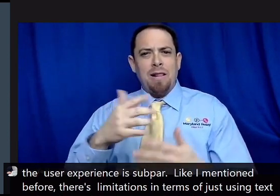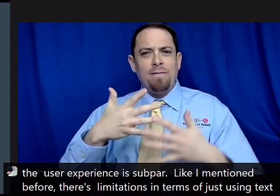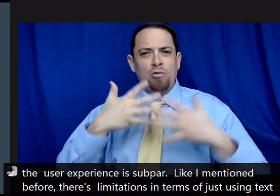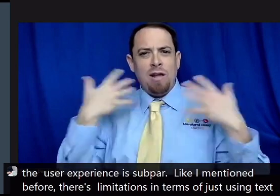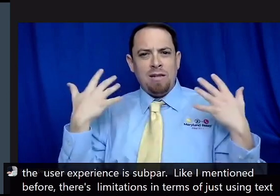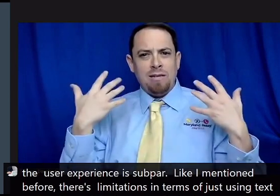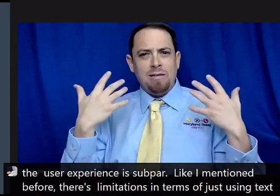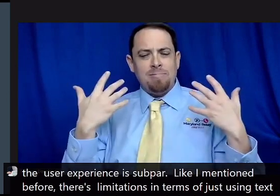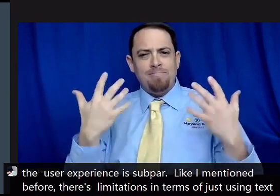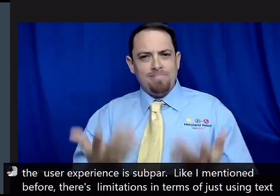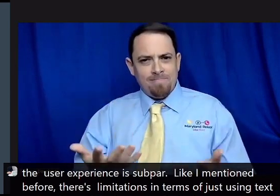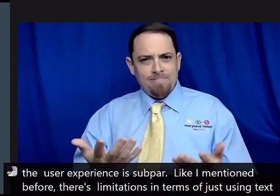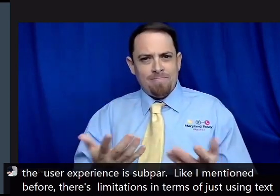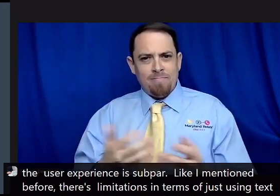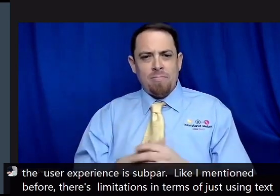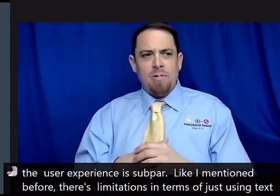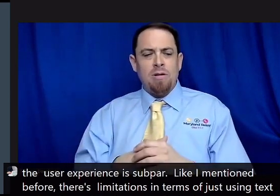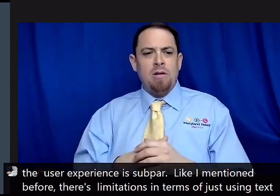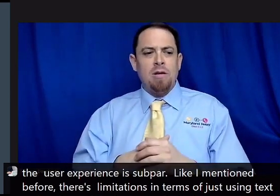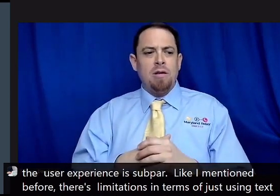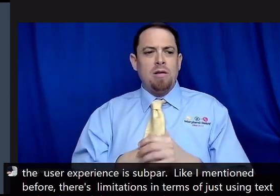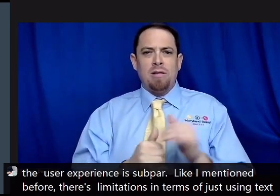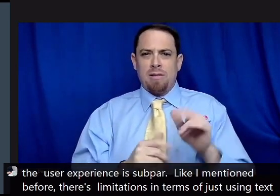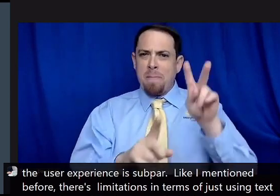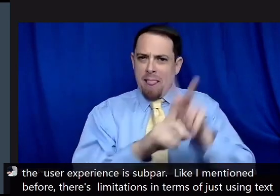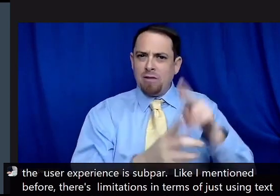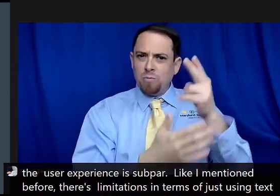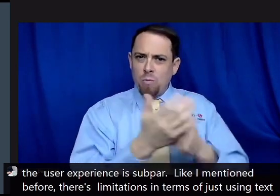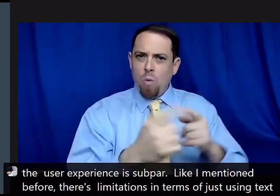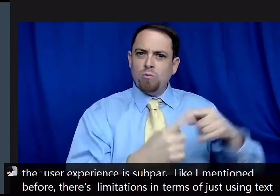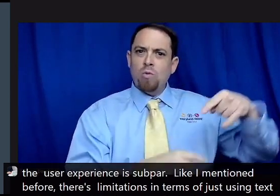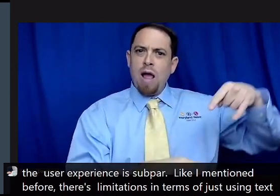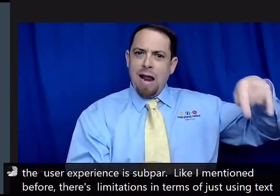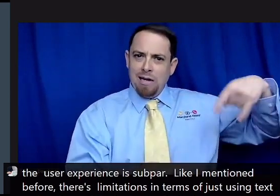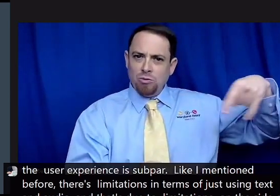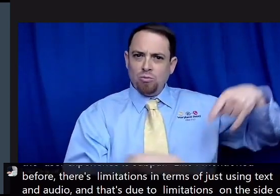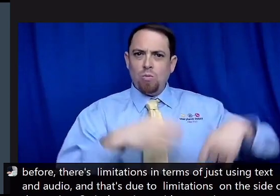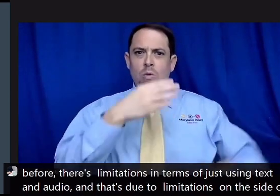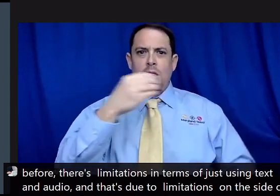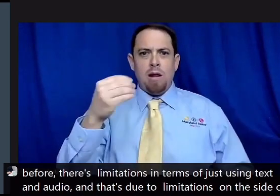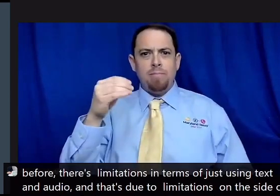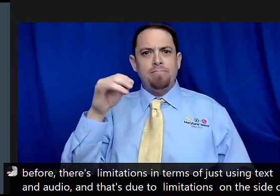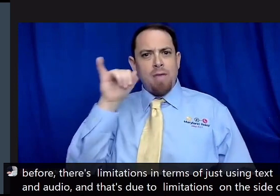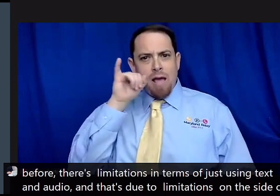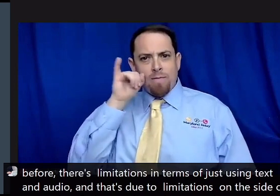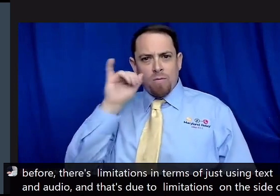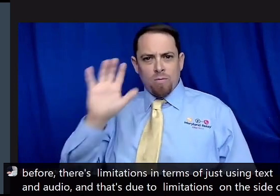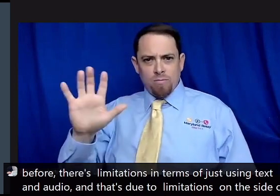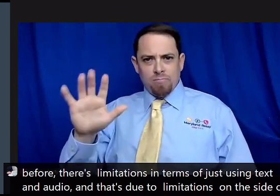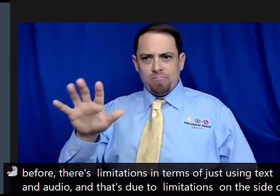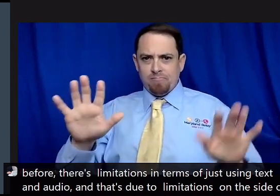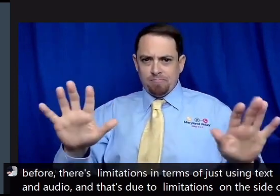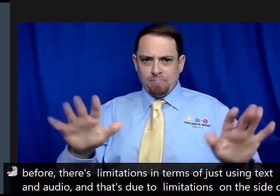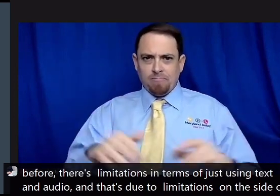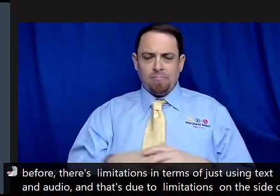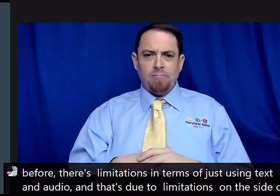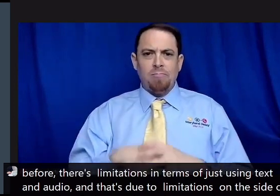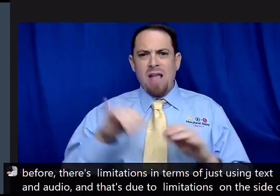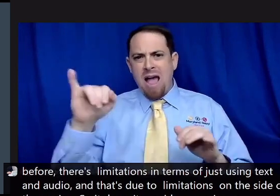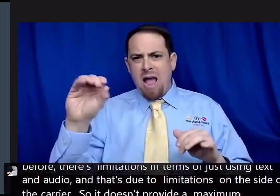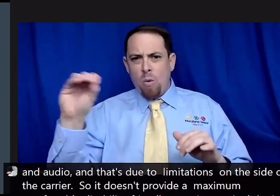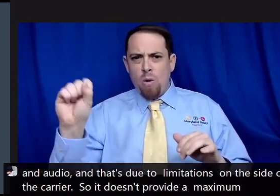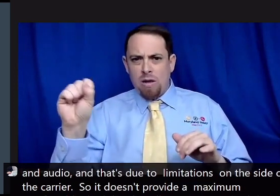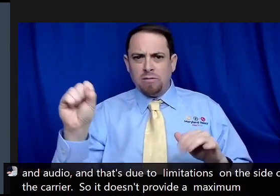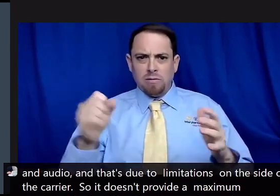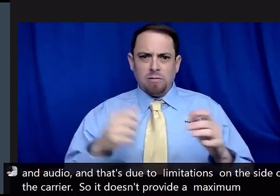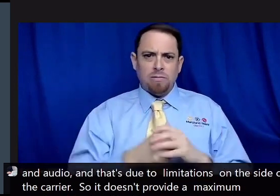So it doesn't provide a maximum comfortable, disability-friendly experience. And that's across the board,